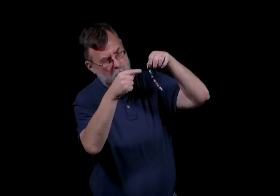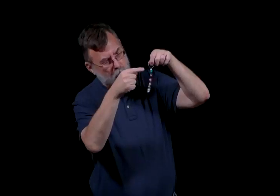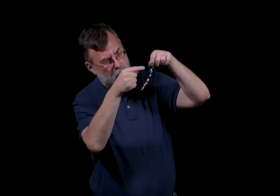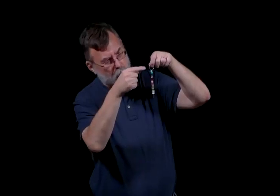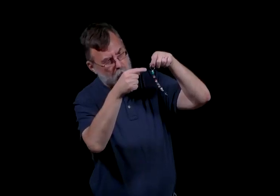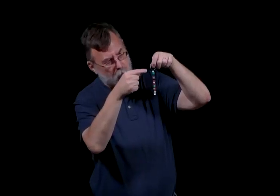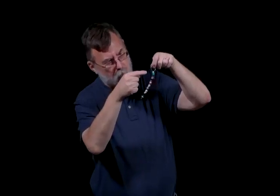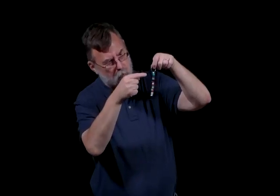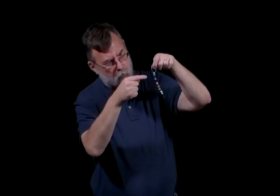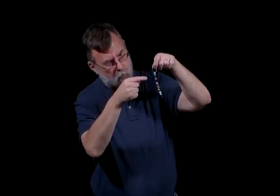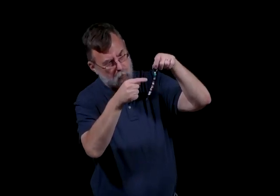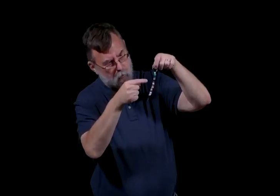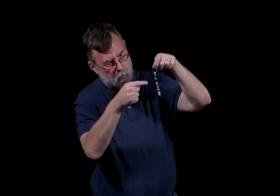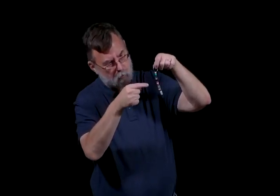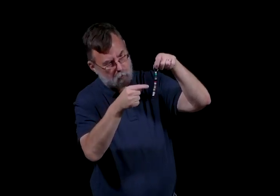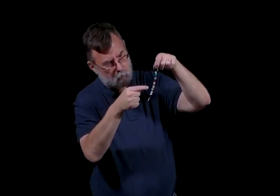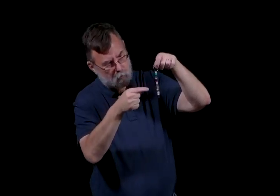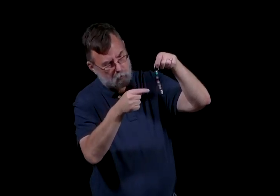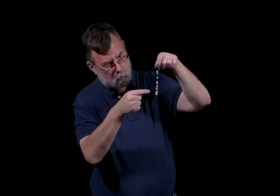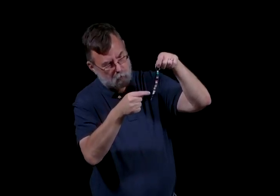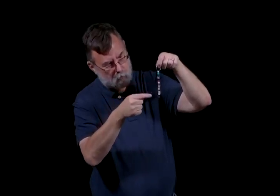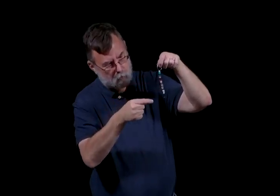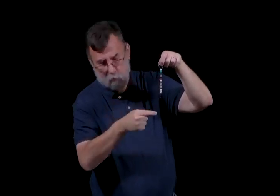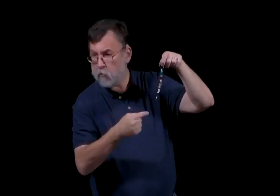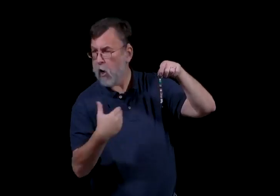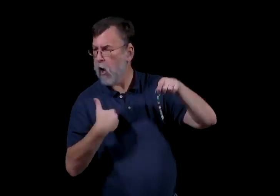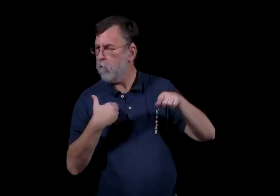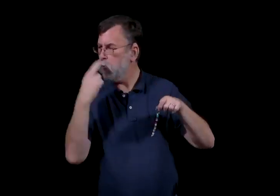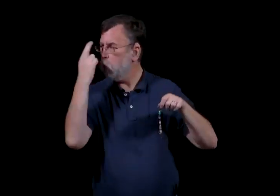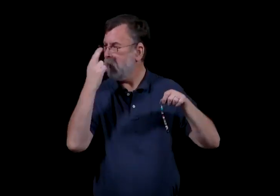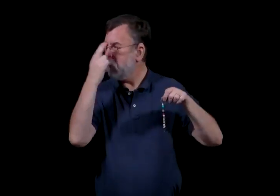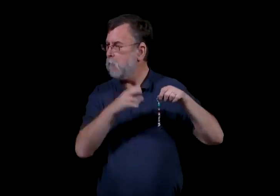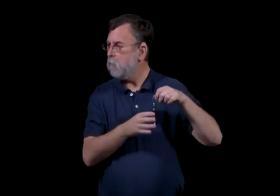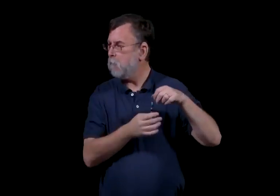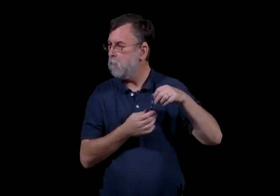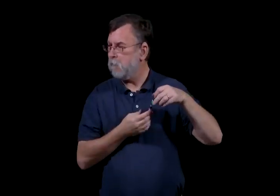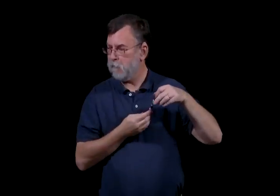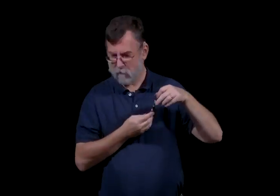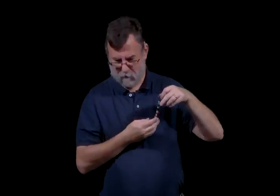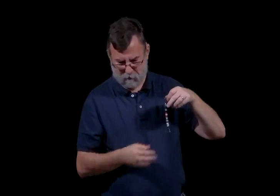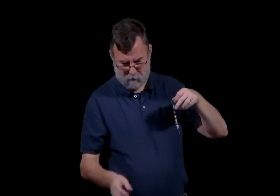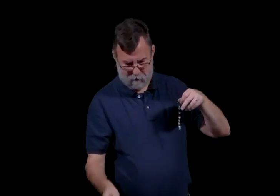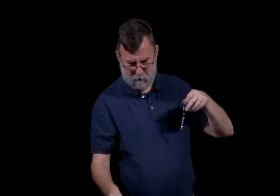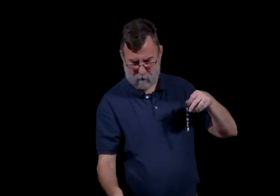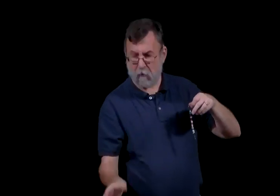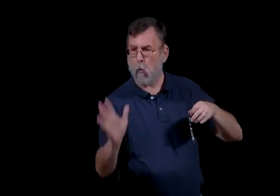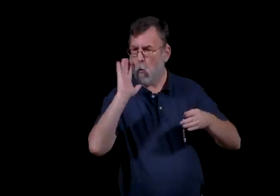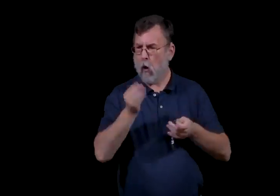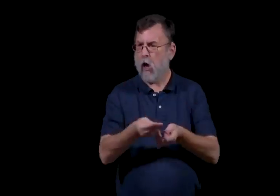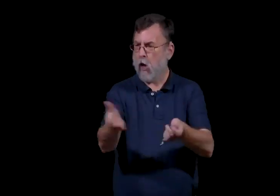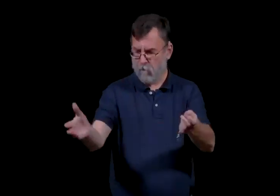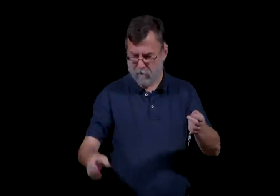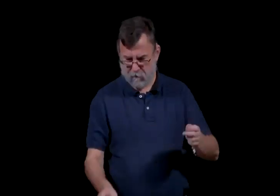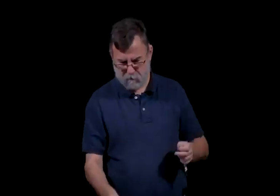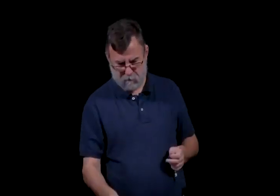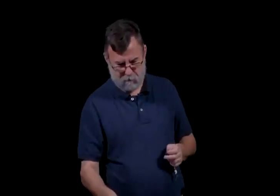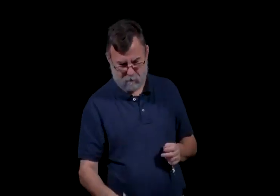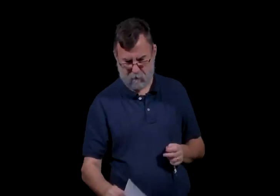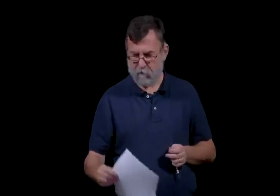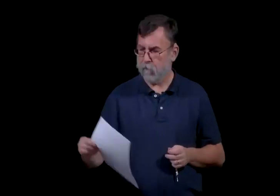And each bead represents part of the 23rd Psalm. There's a reason behind each colored and each bead. And again, we'll hand